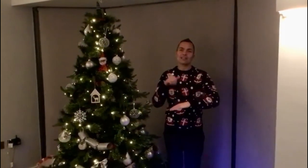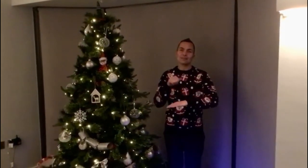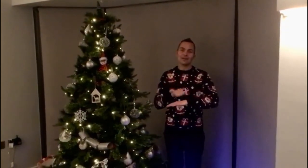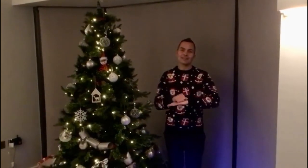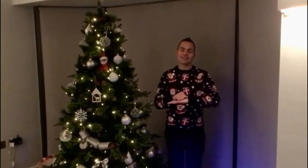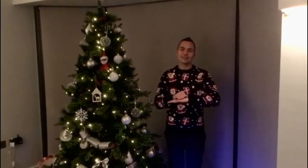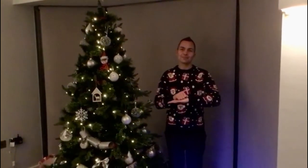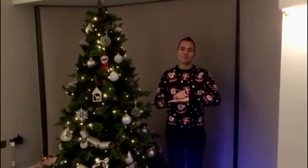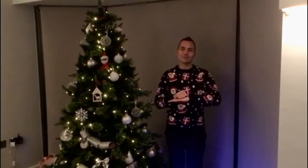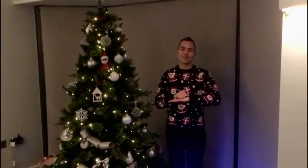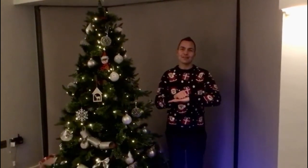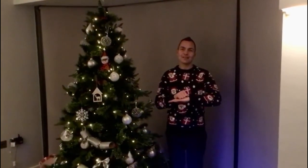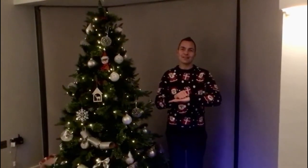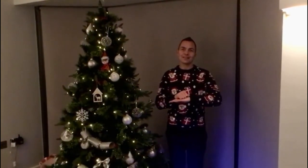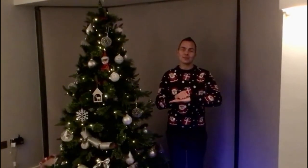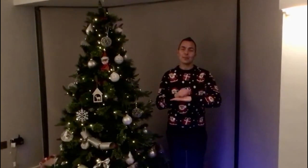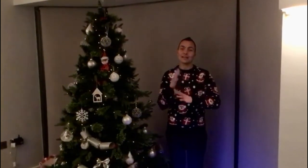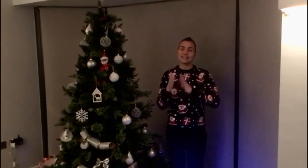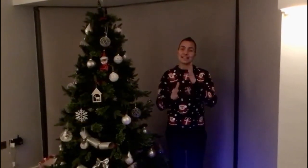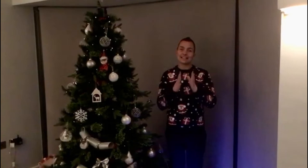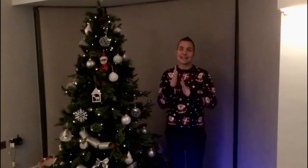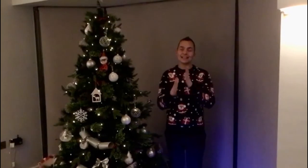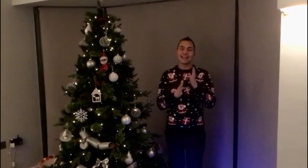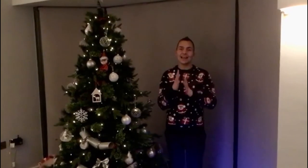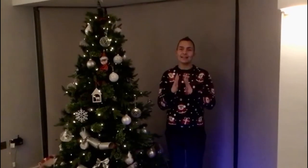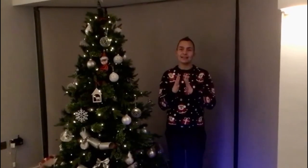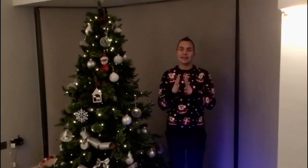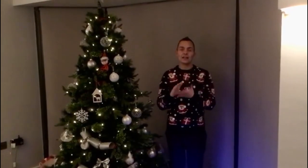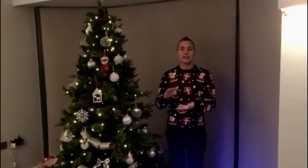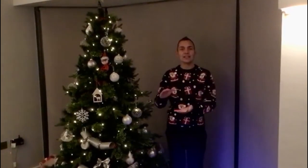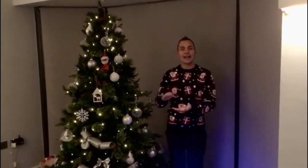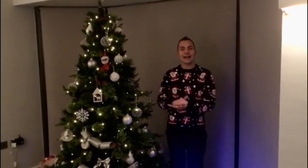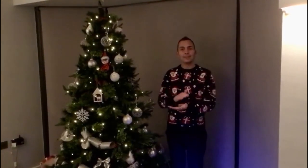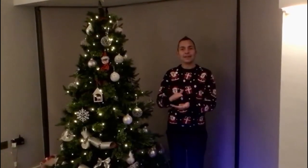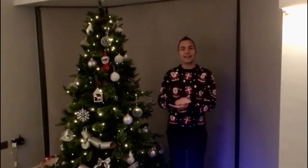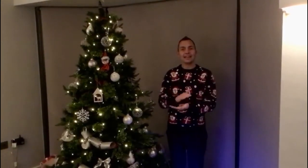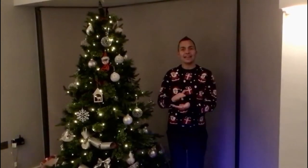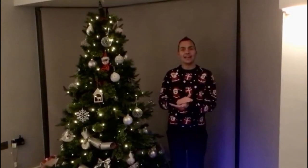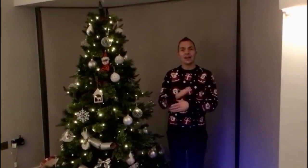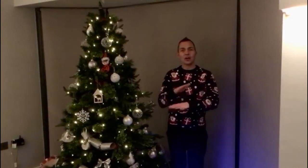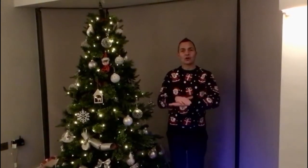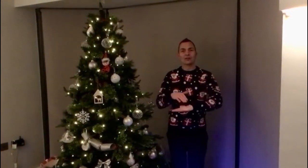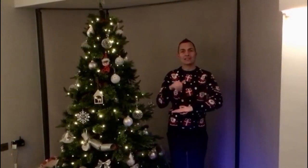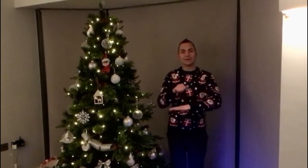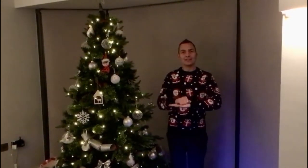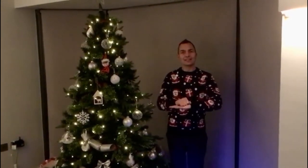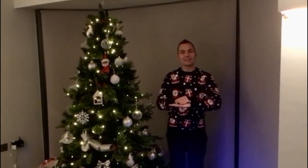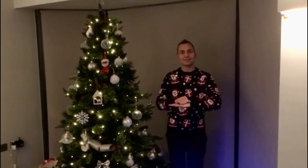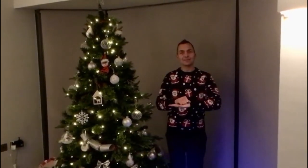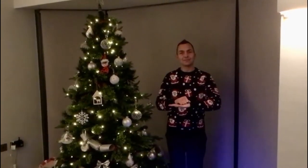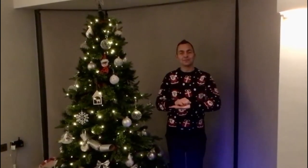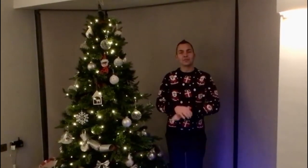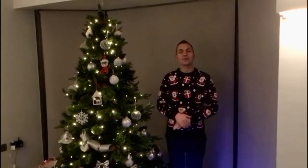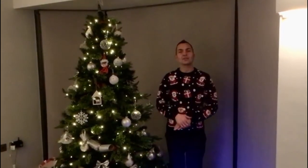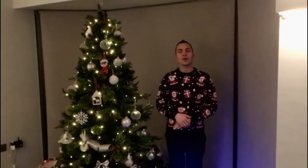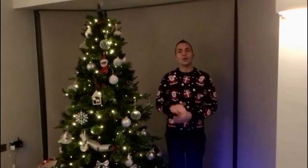Christmas. Should we practice that sign again? Happy Christmas. So